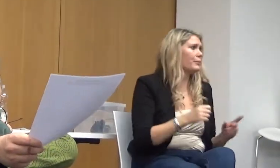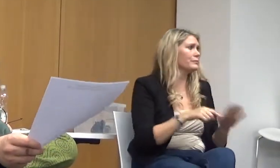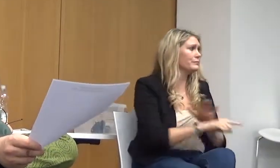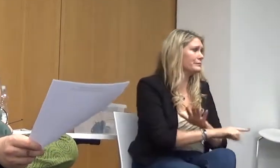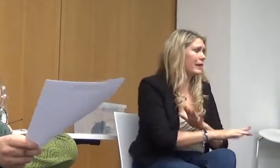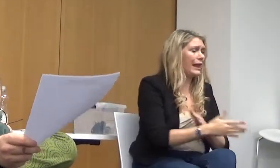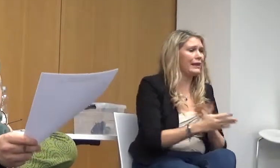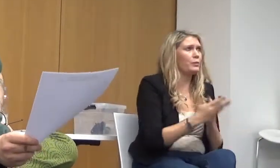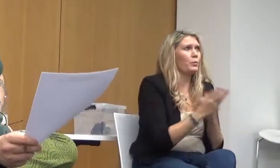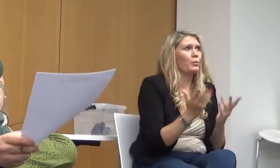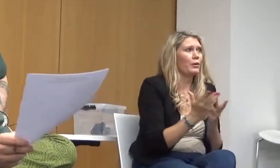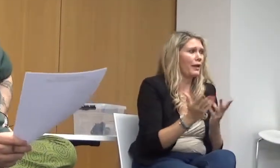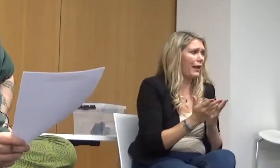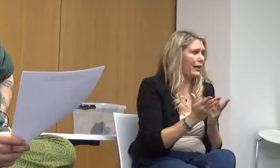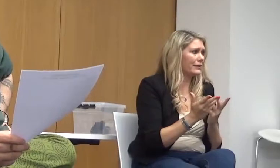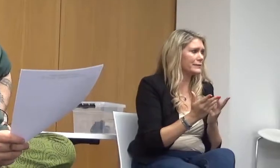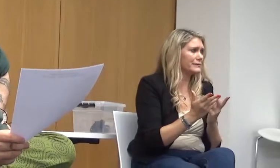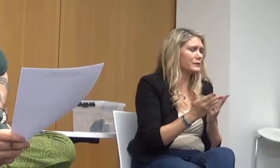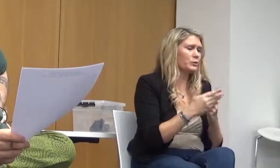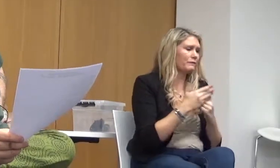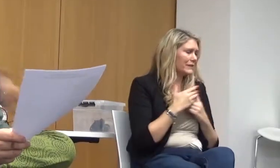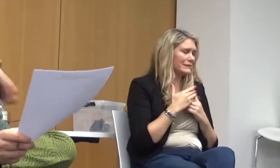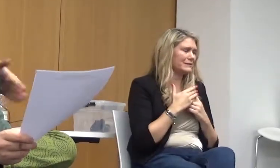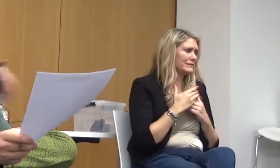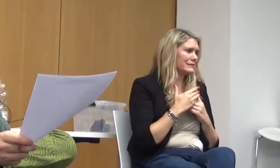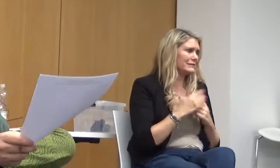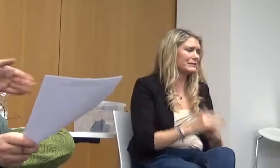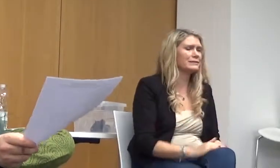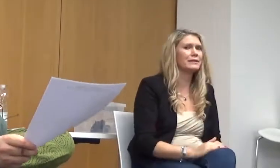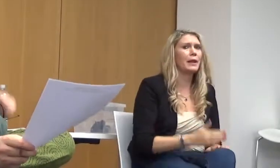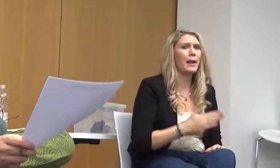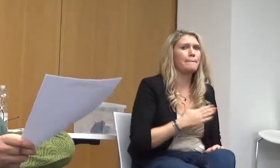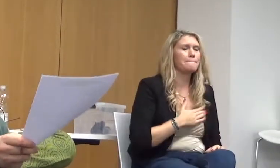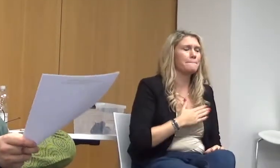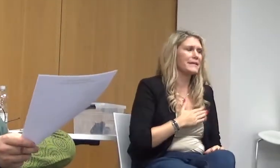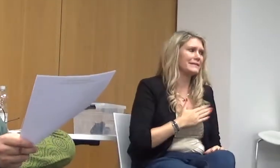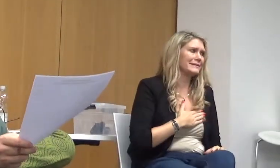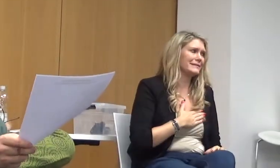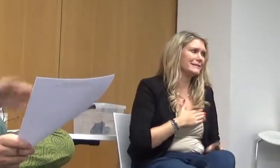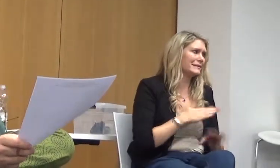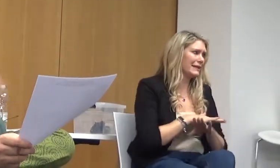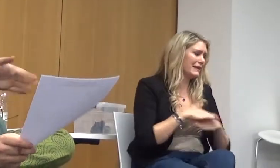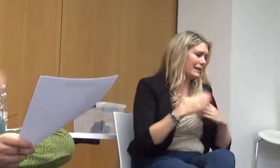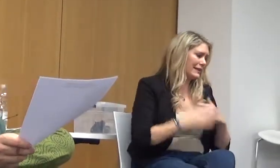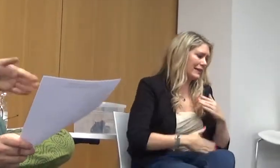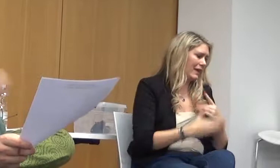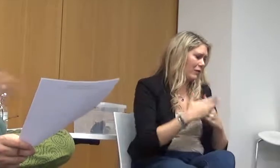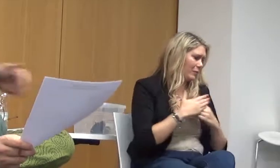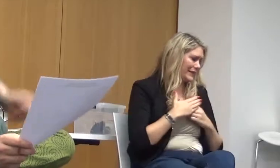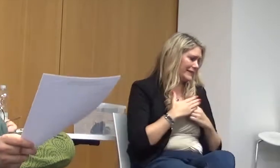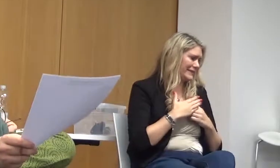out and into undefeat. Beat, never beaten,